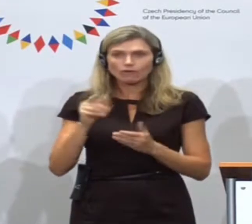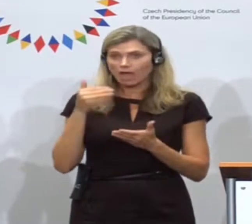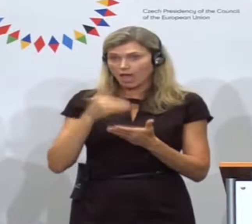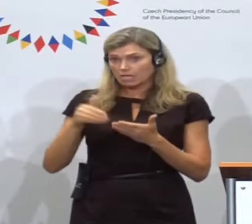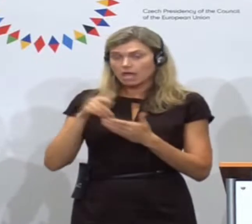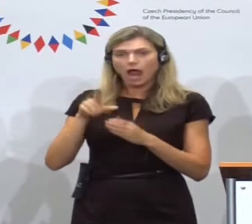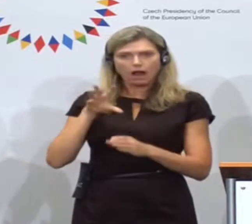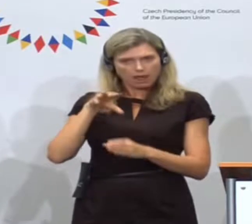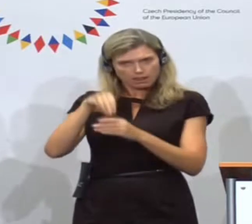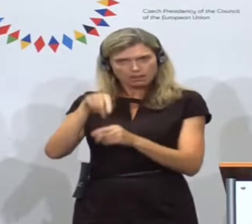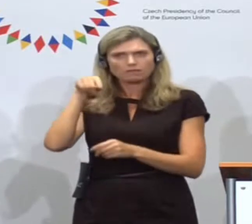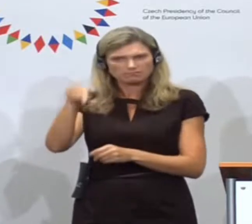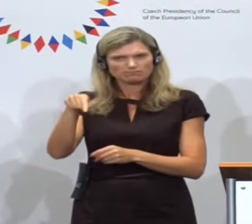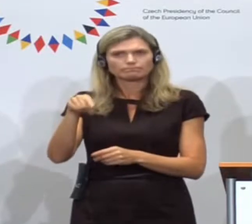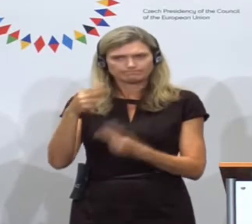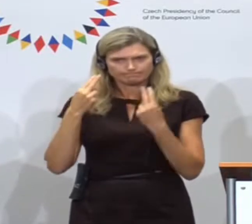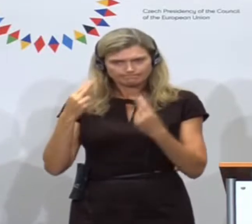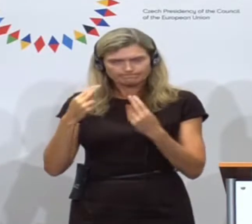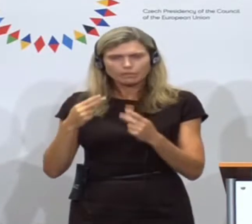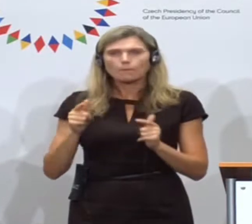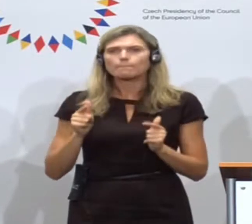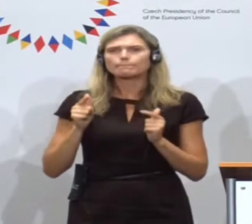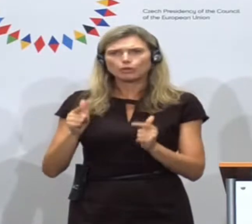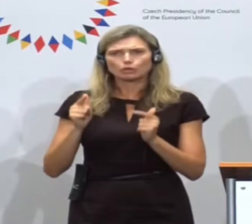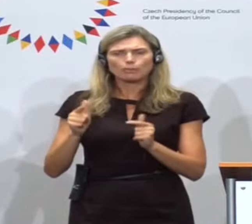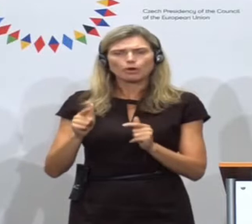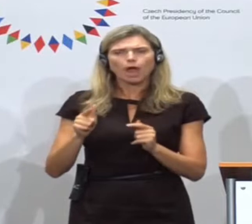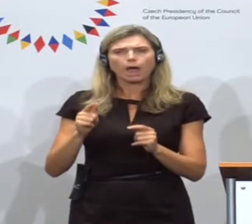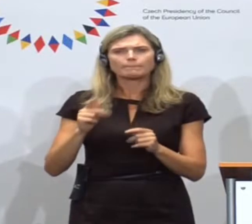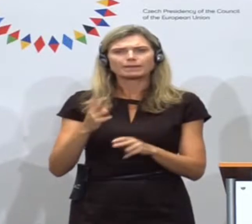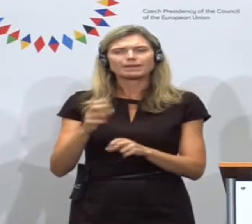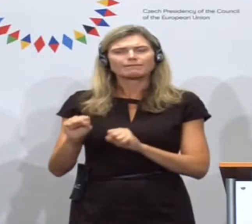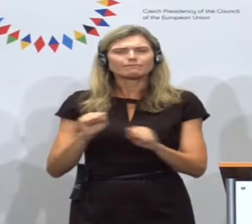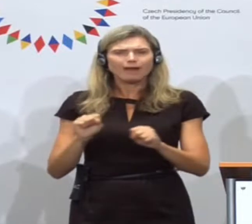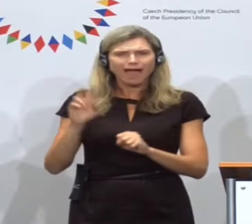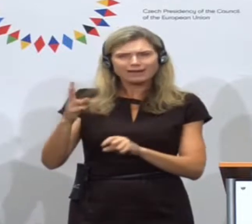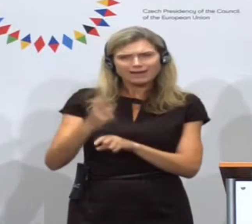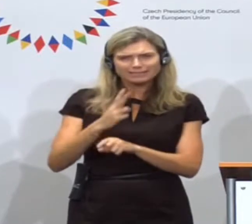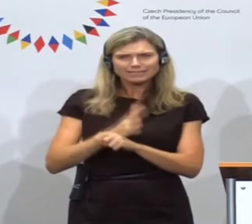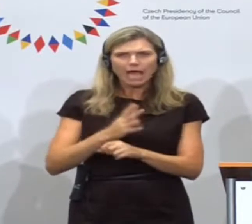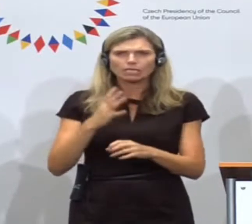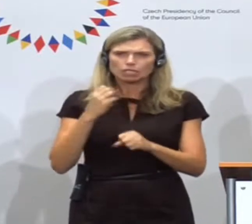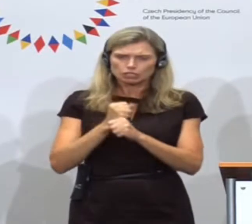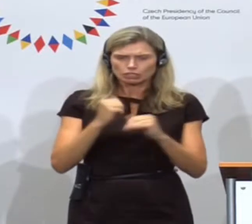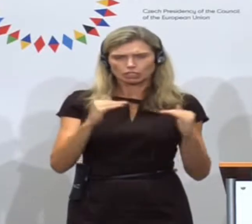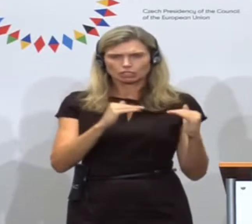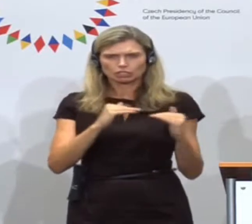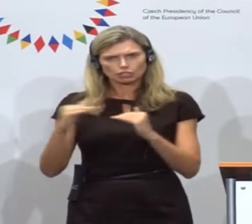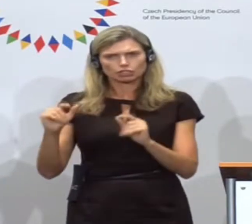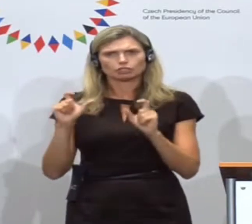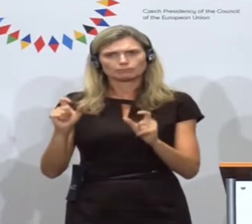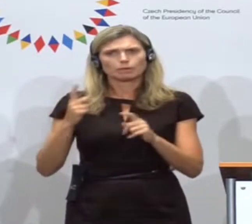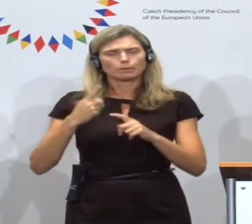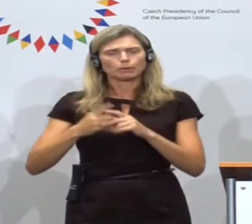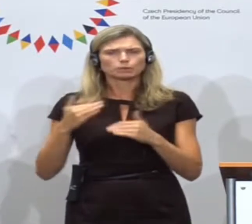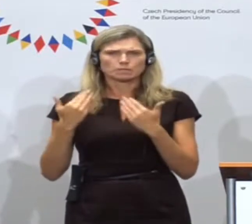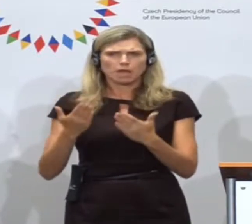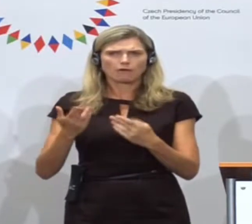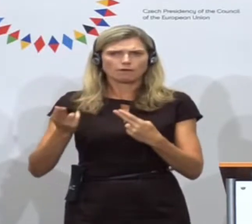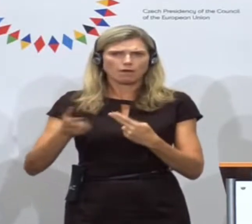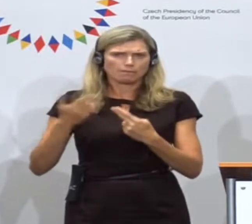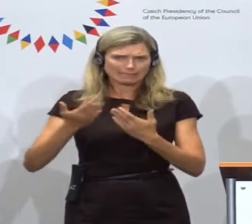and security in the country, in Western Balkans that have a European perspective but